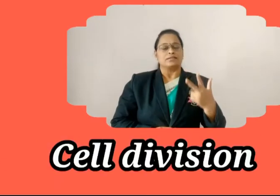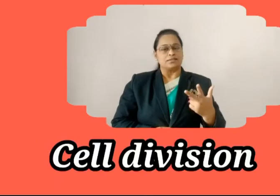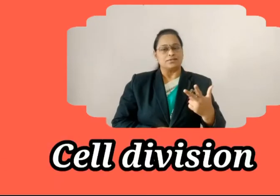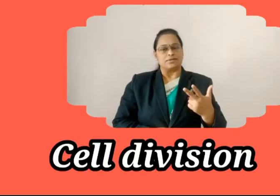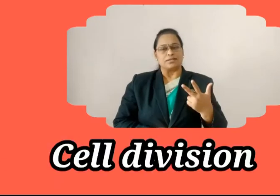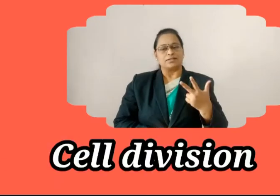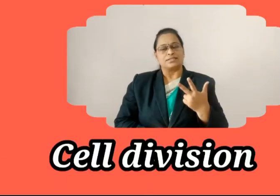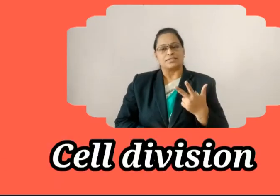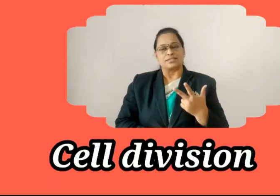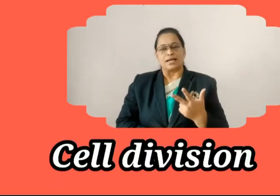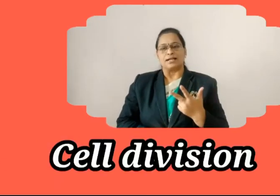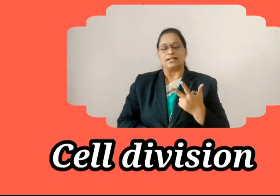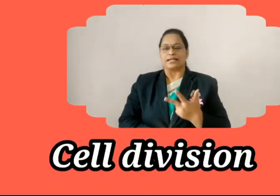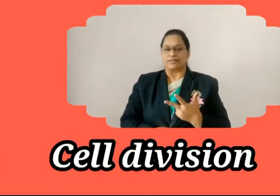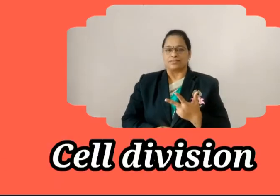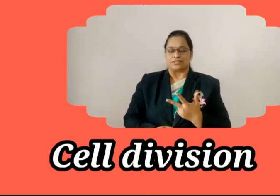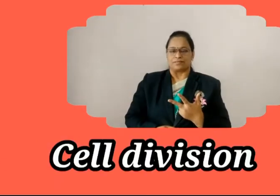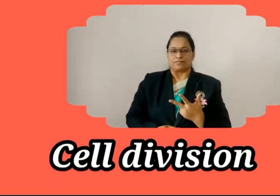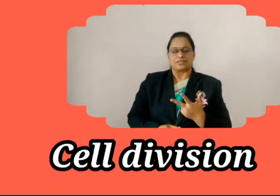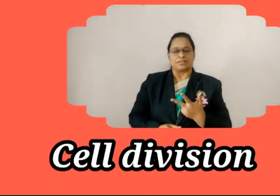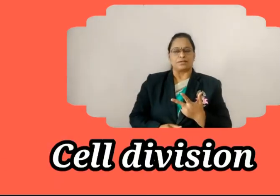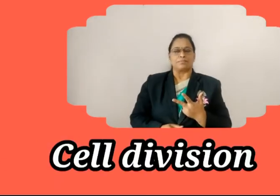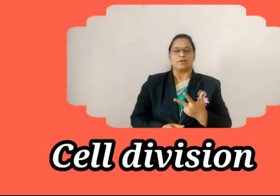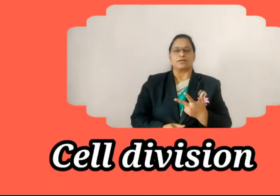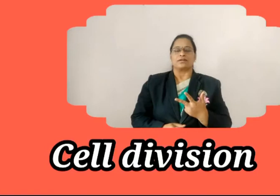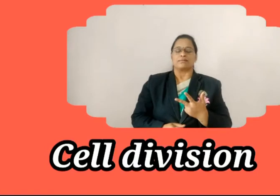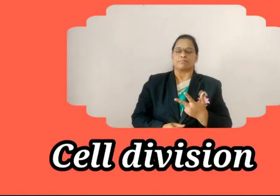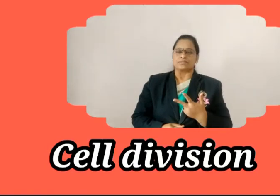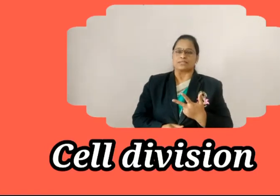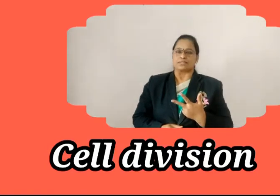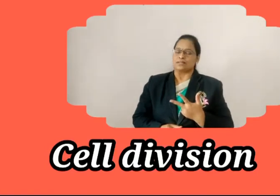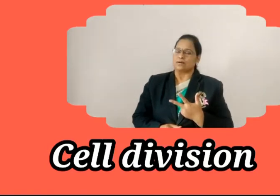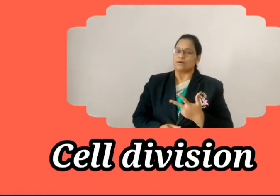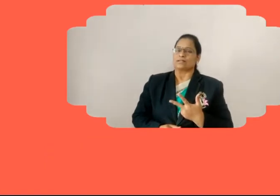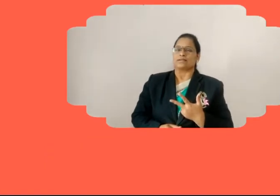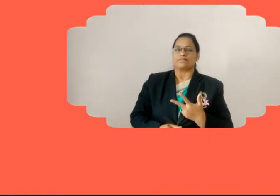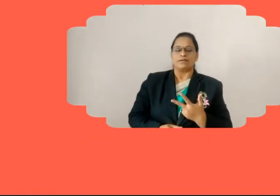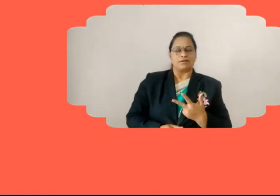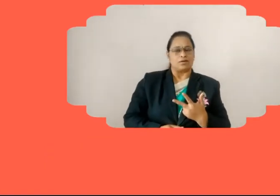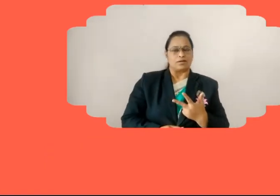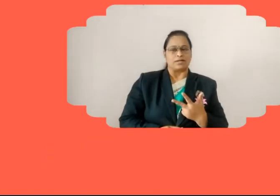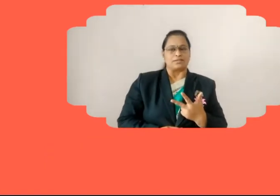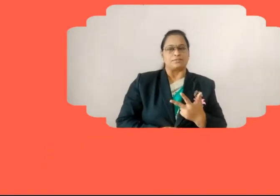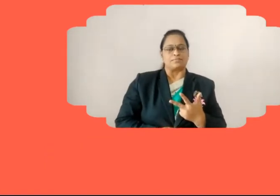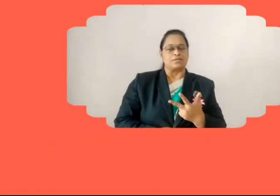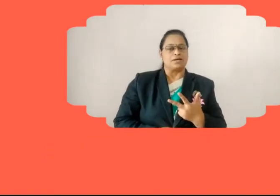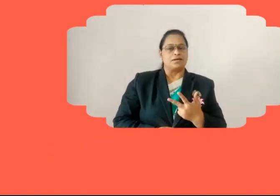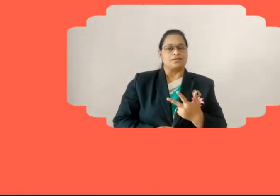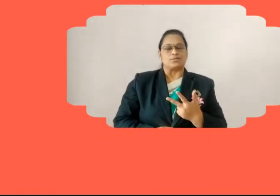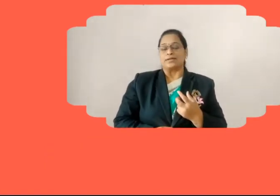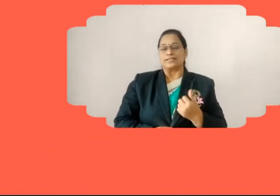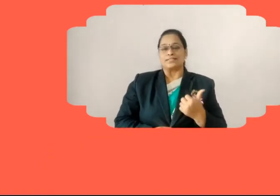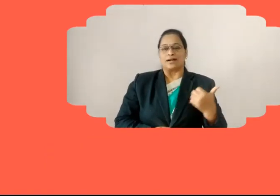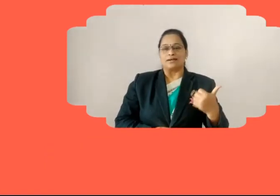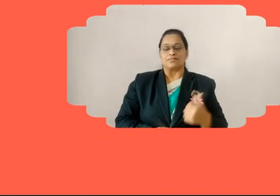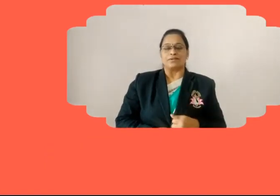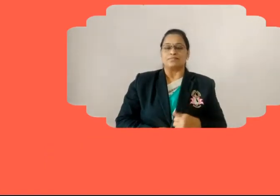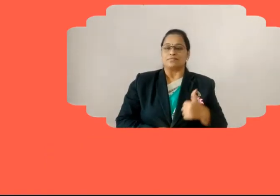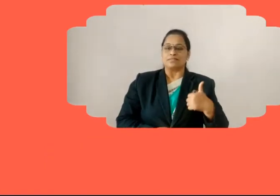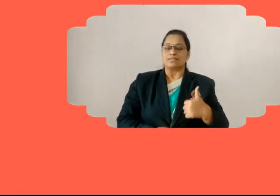3rd one, cell division, which is the important life process in all the living organisms. So let's start with first